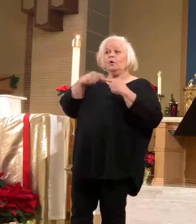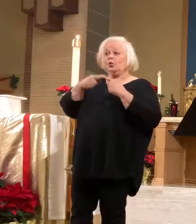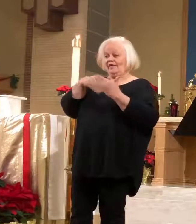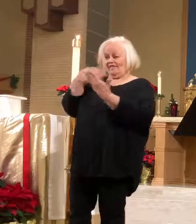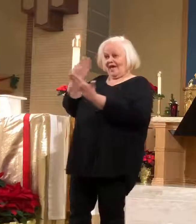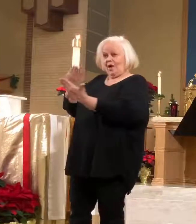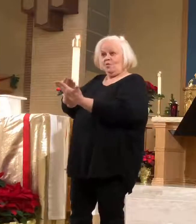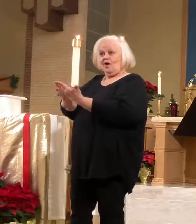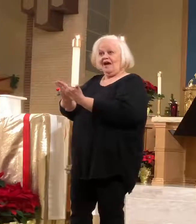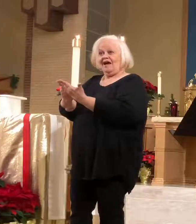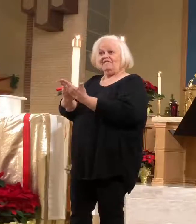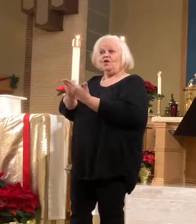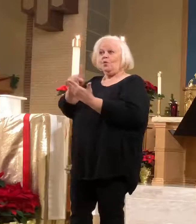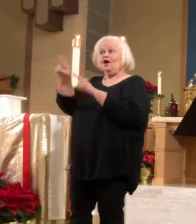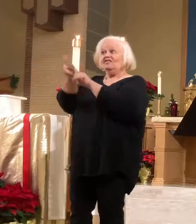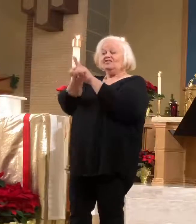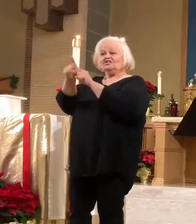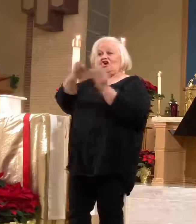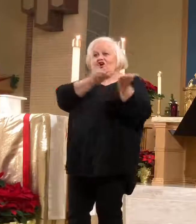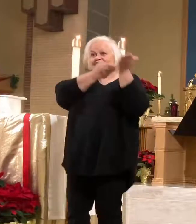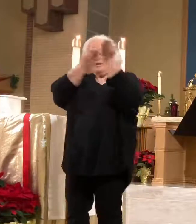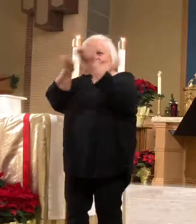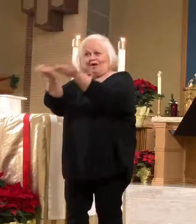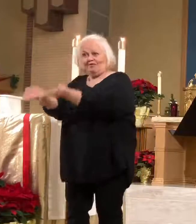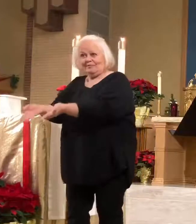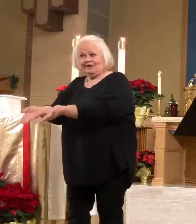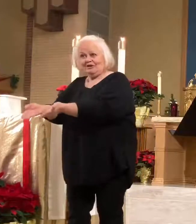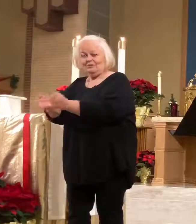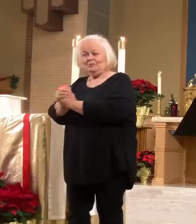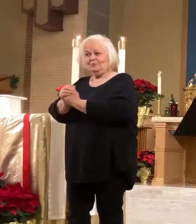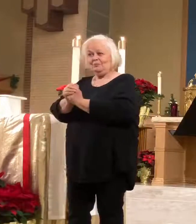arrived where the star had brought them.